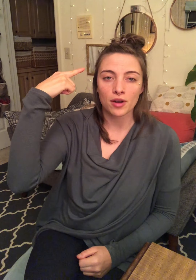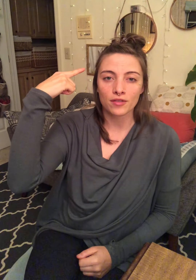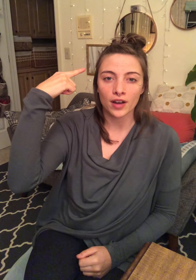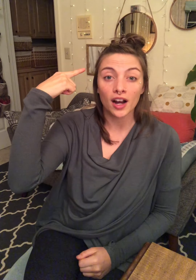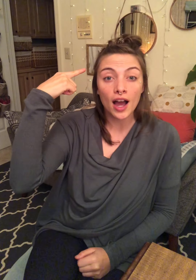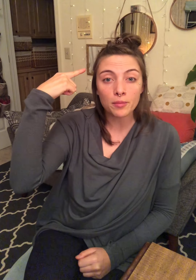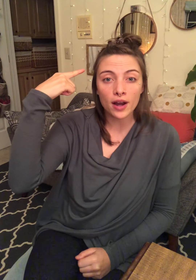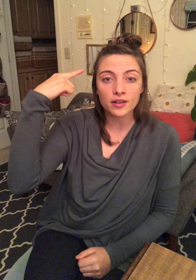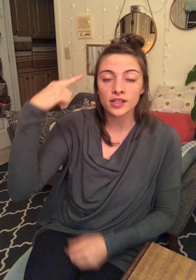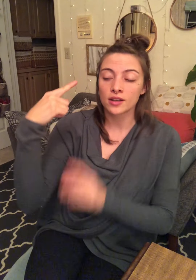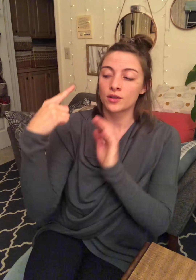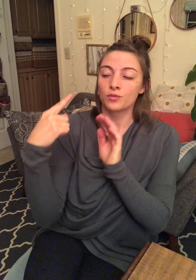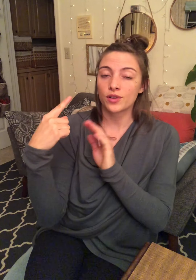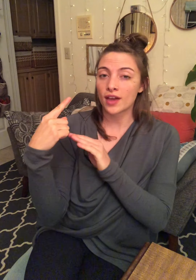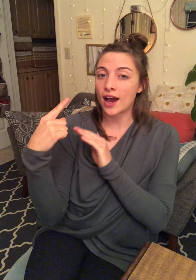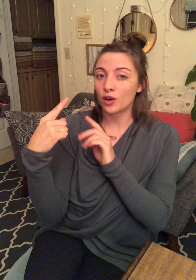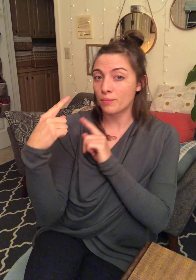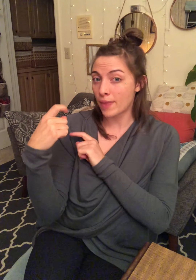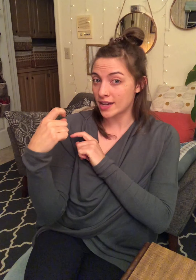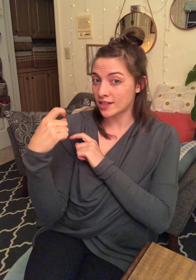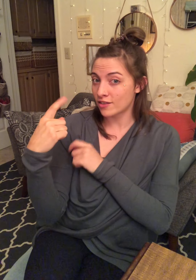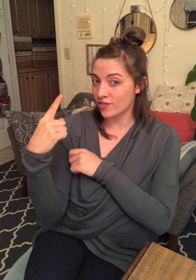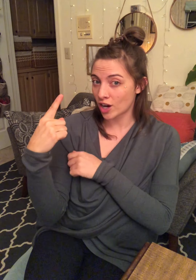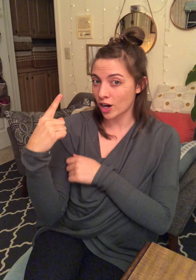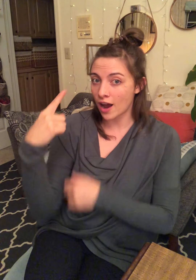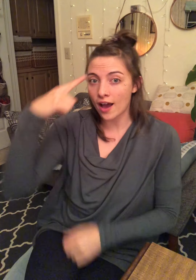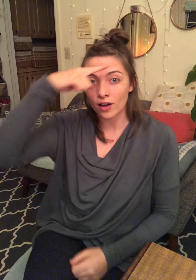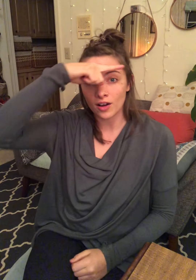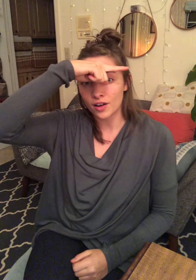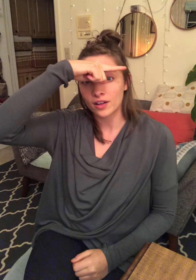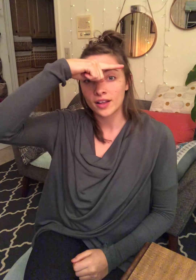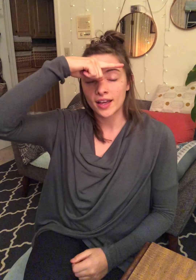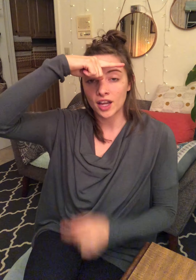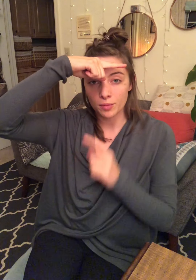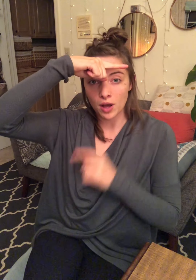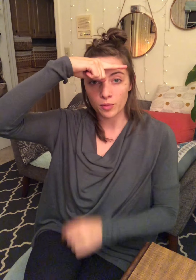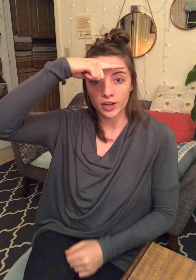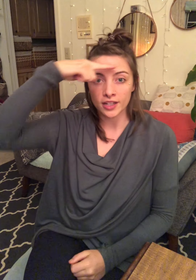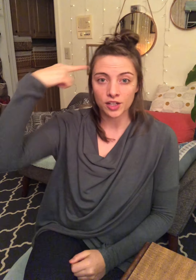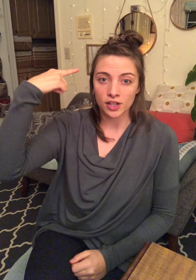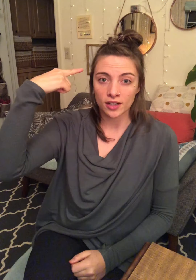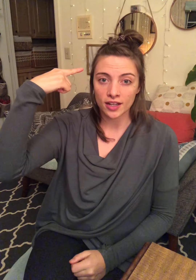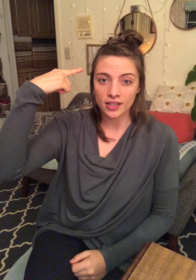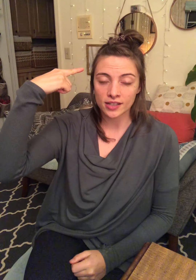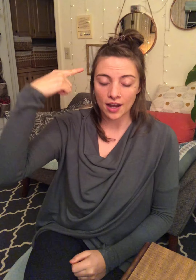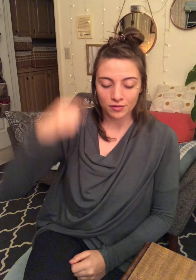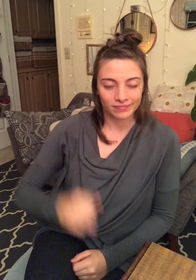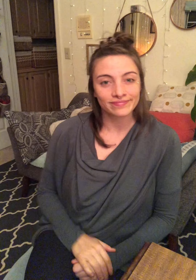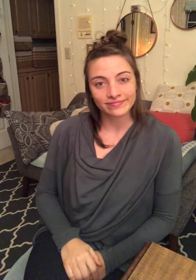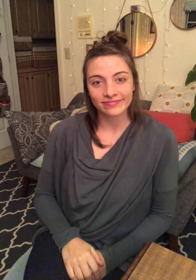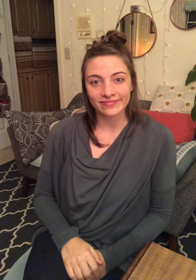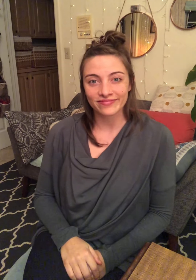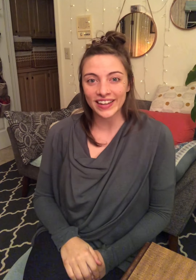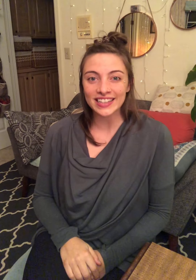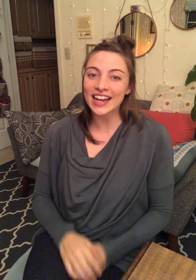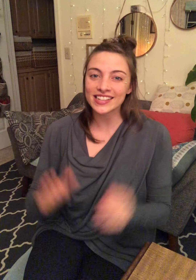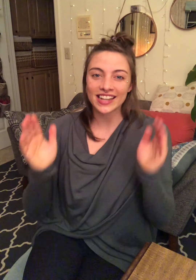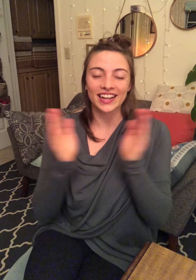our eyebrows without bending the finger at all, and our palm orientation is down. Fantastic.